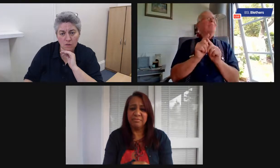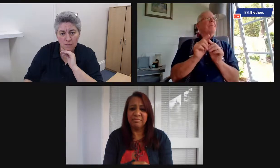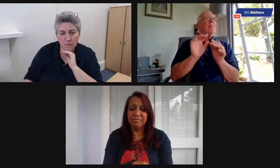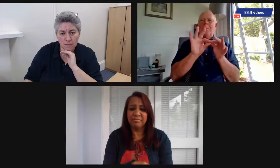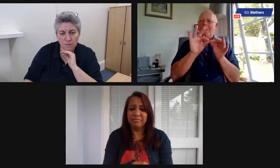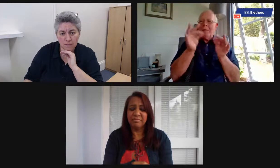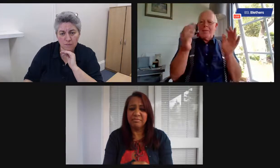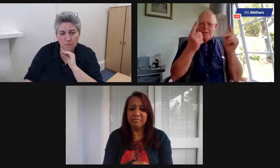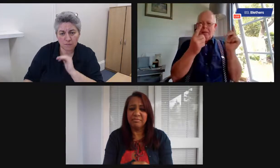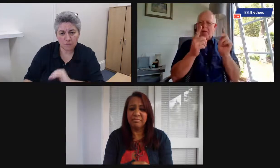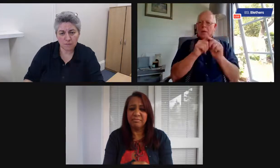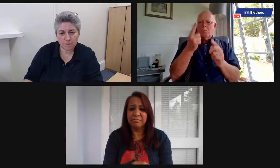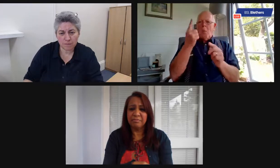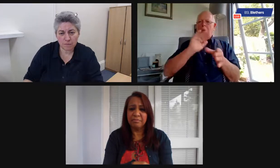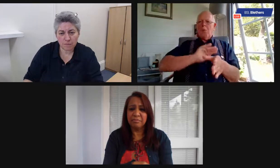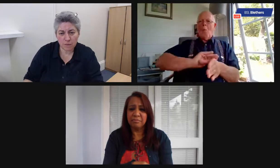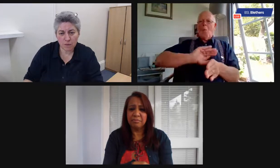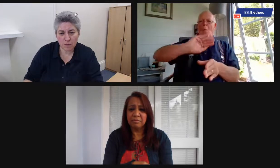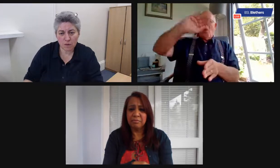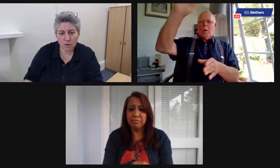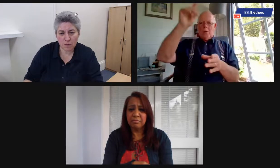oxygen. And it kind of